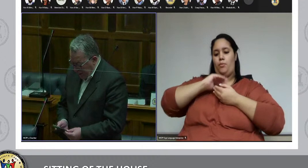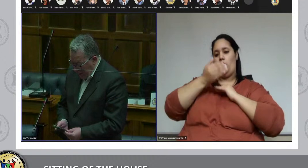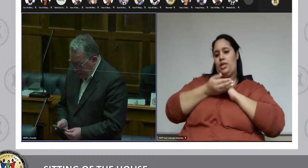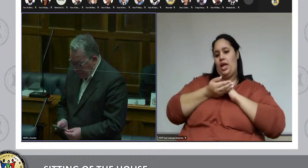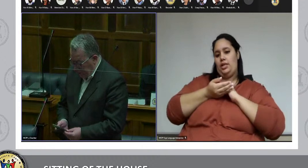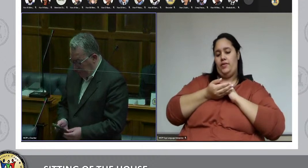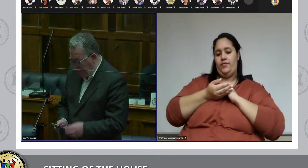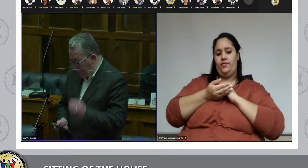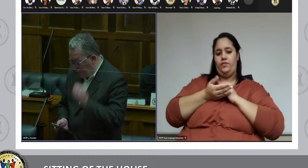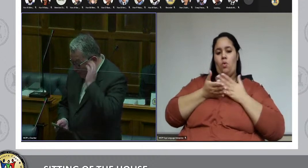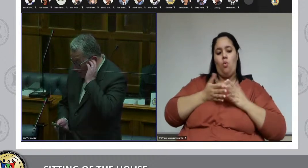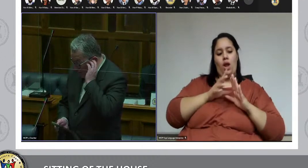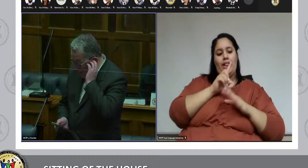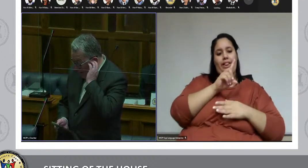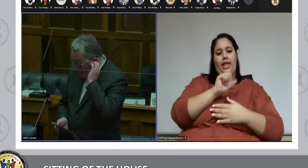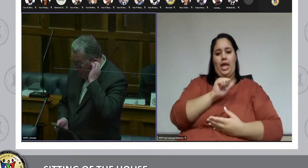the